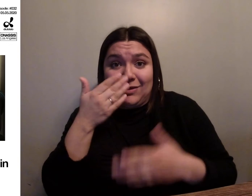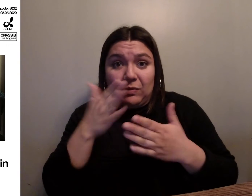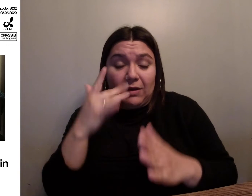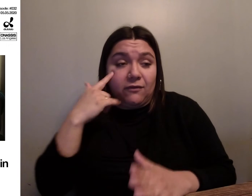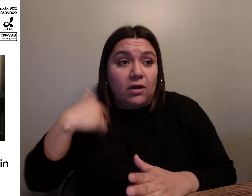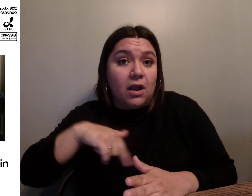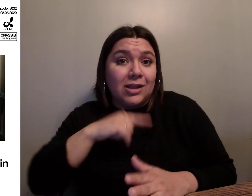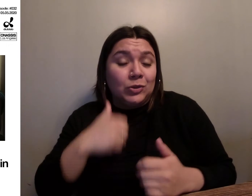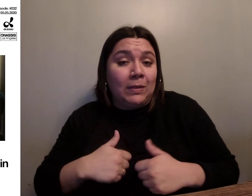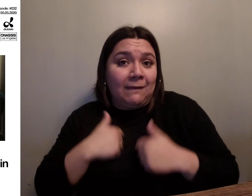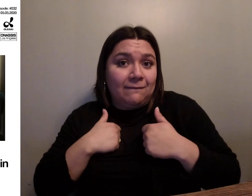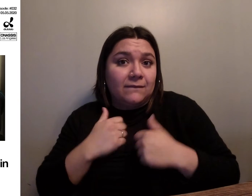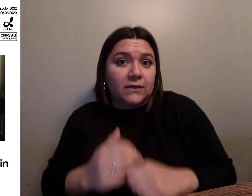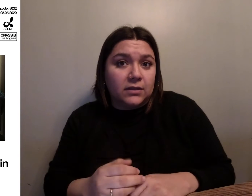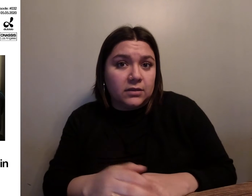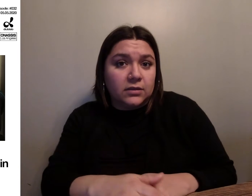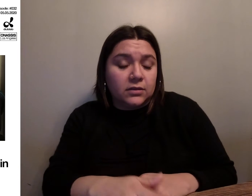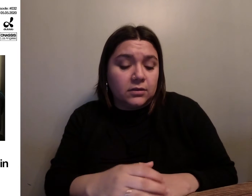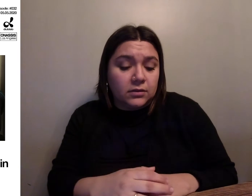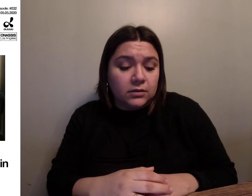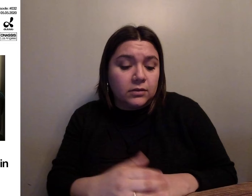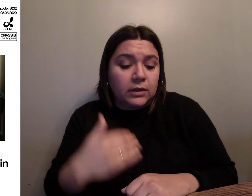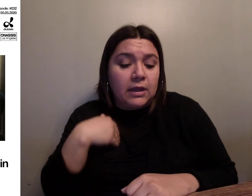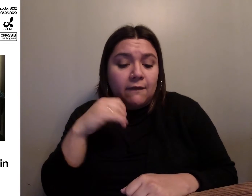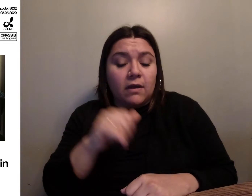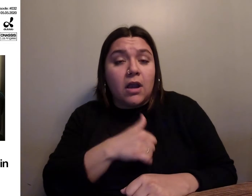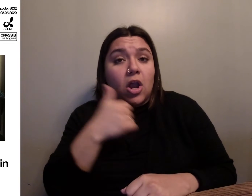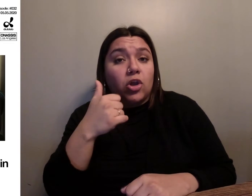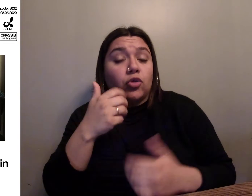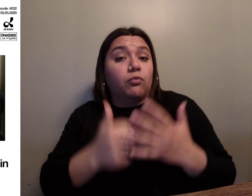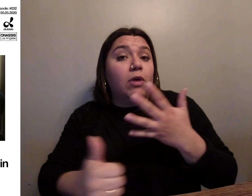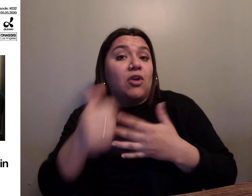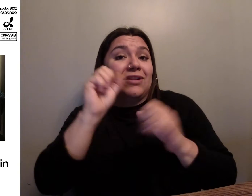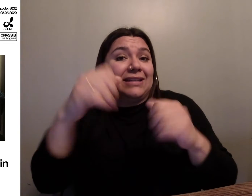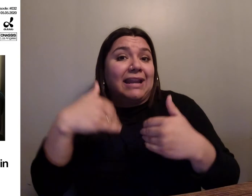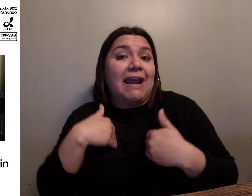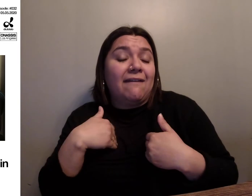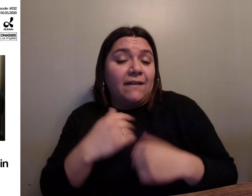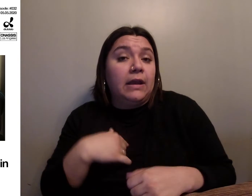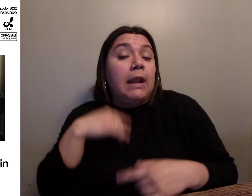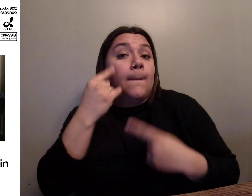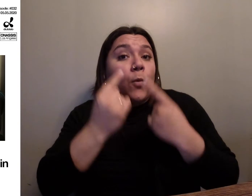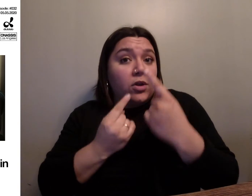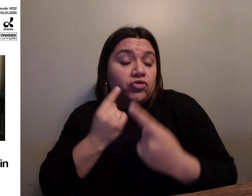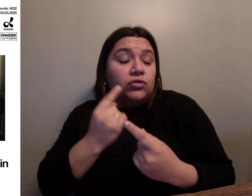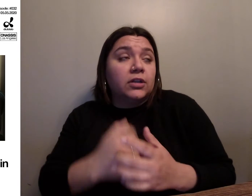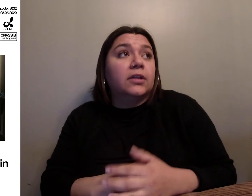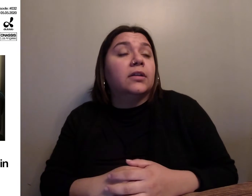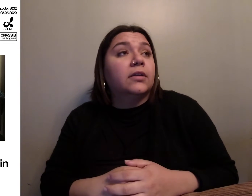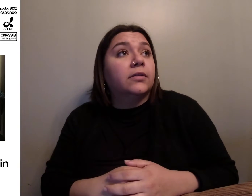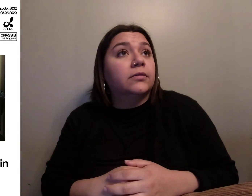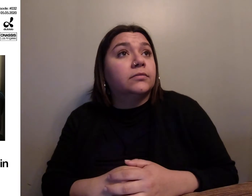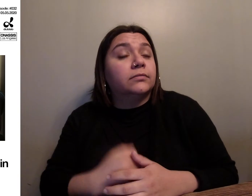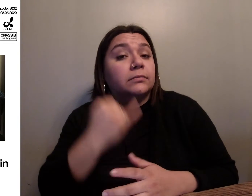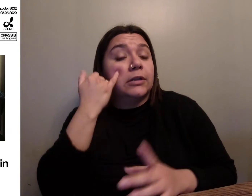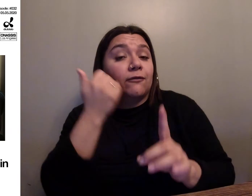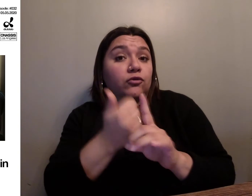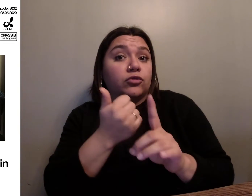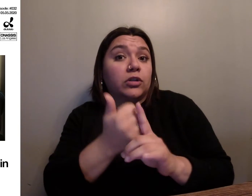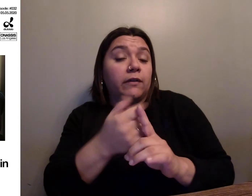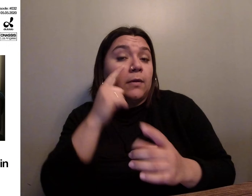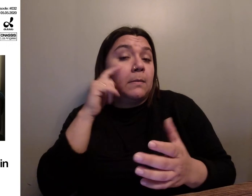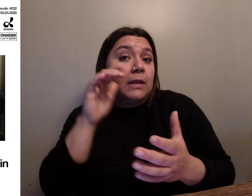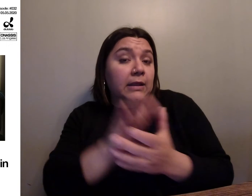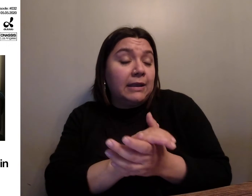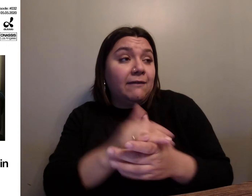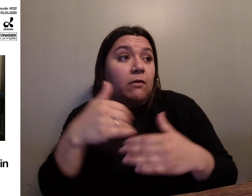if you were to believe that there is some hope, what would the hope look like after this pandemic